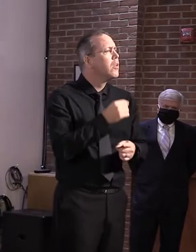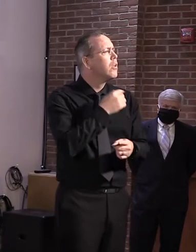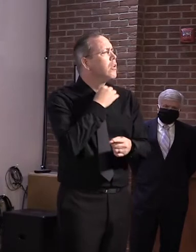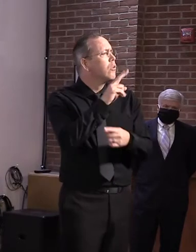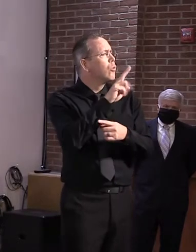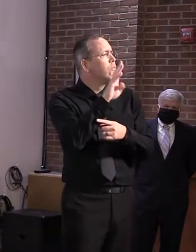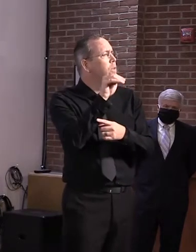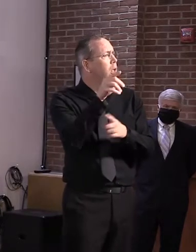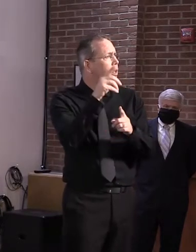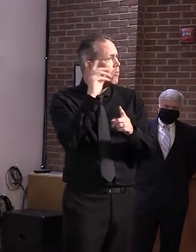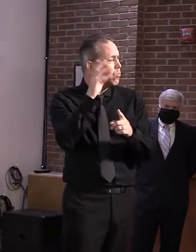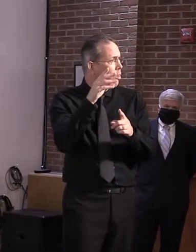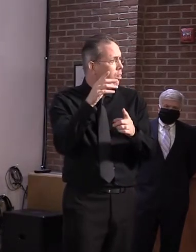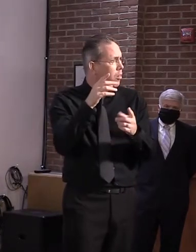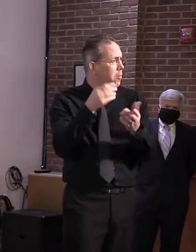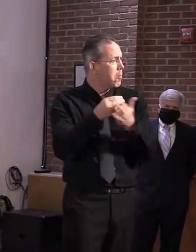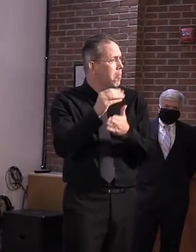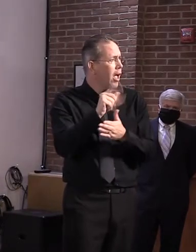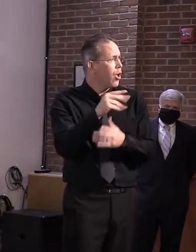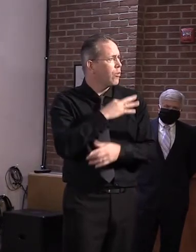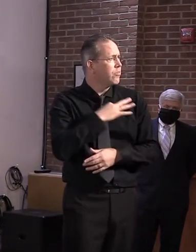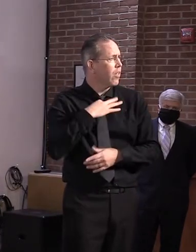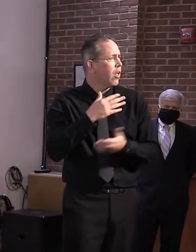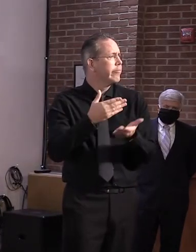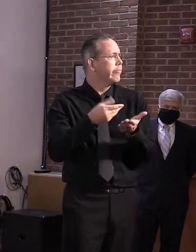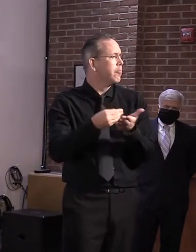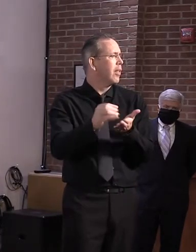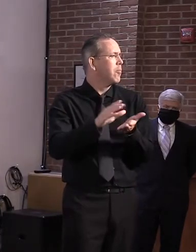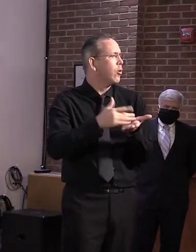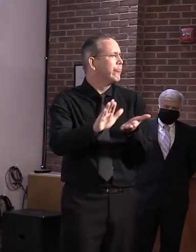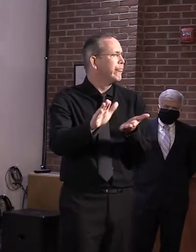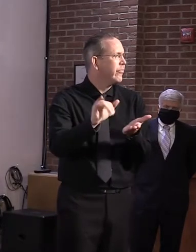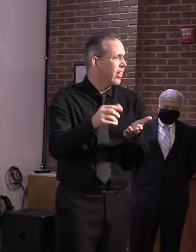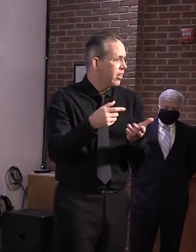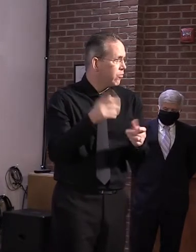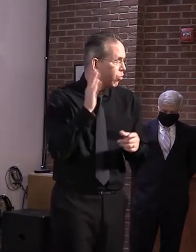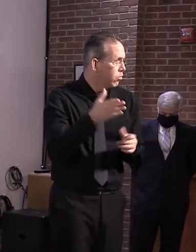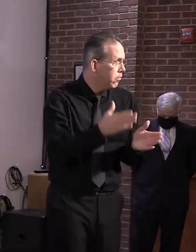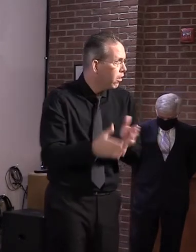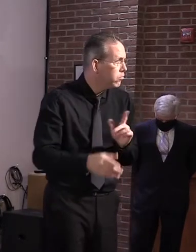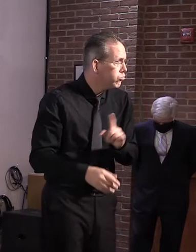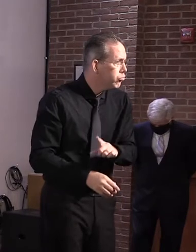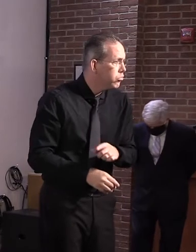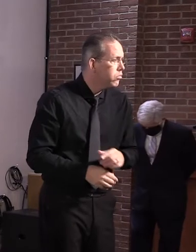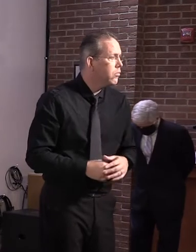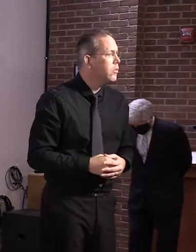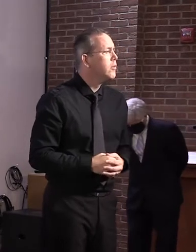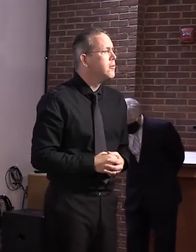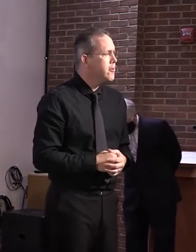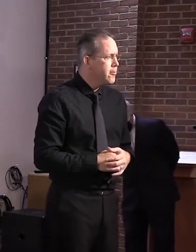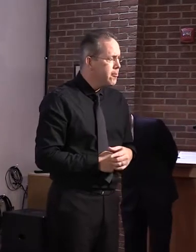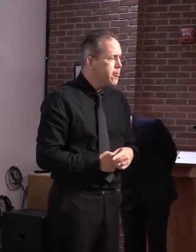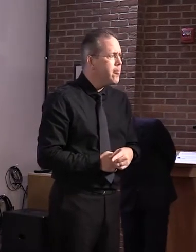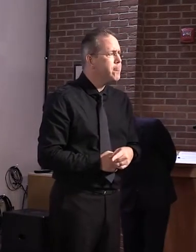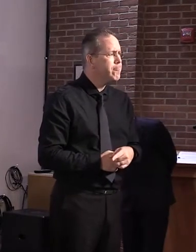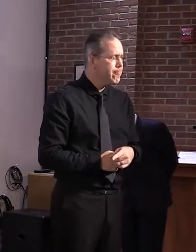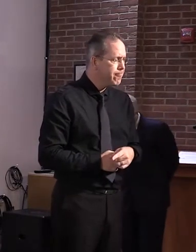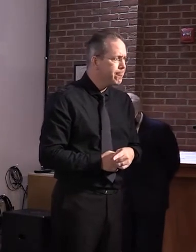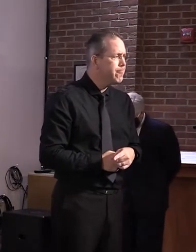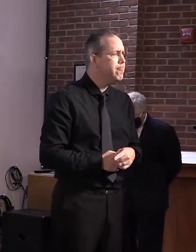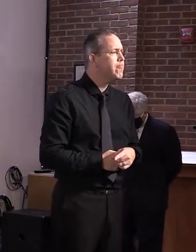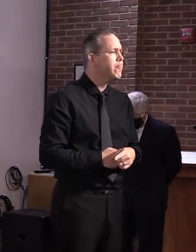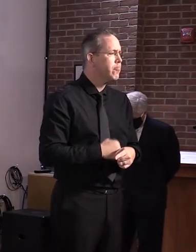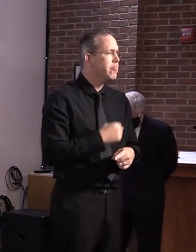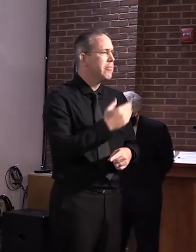thank you for the question. And, just about the previous question too, so we've just shared with our students and parents